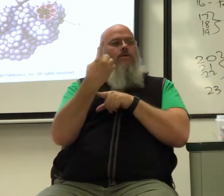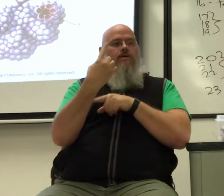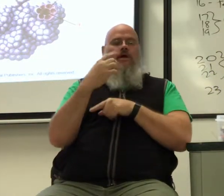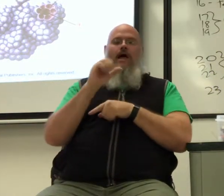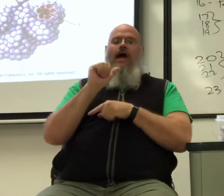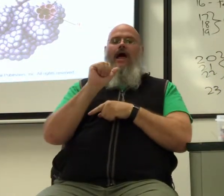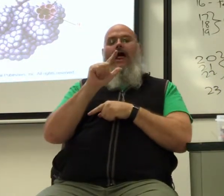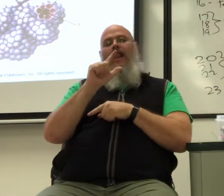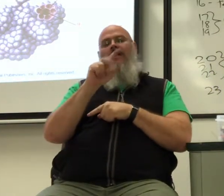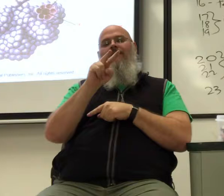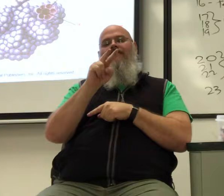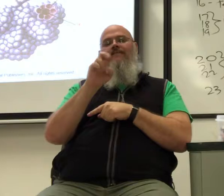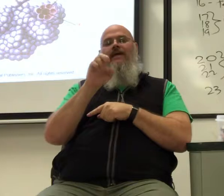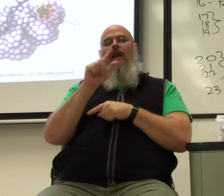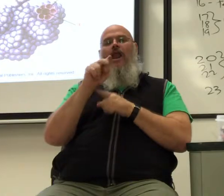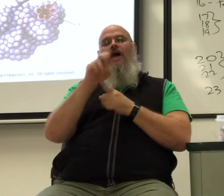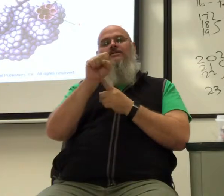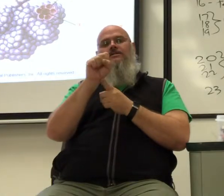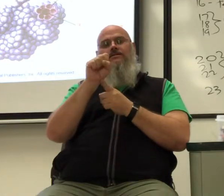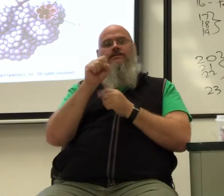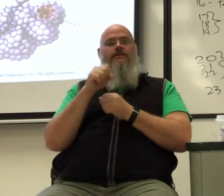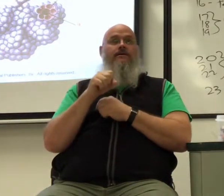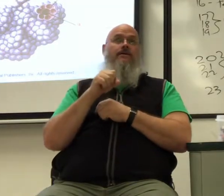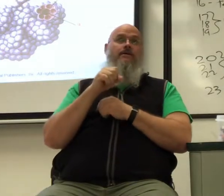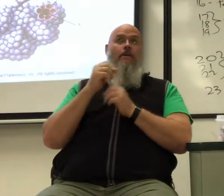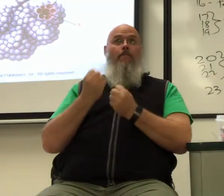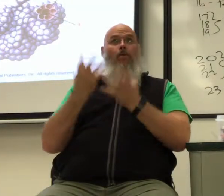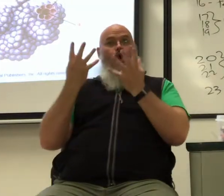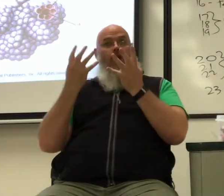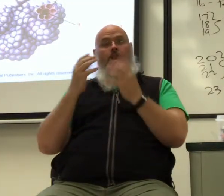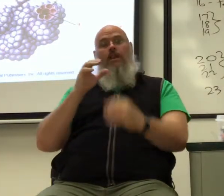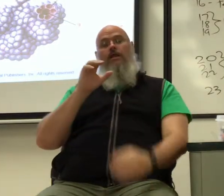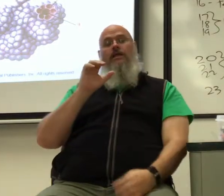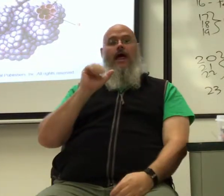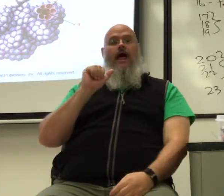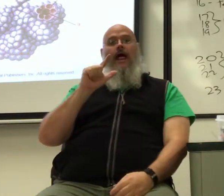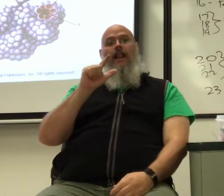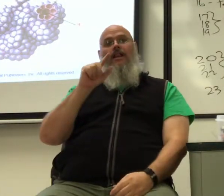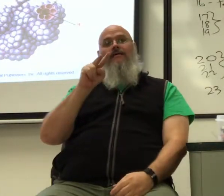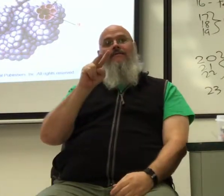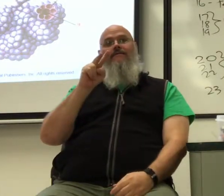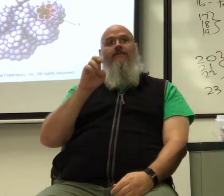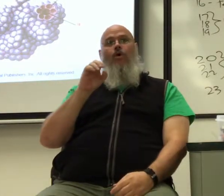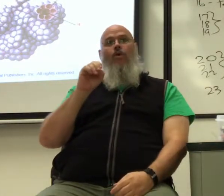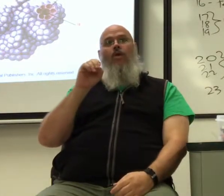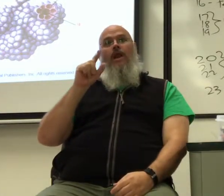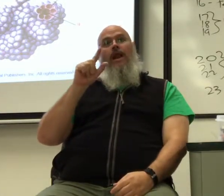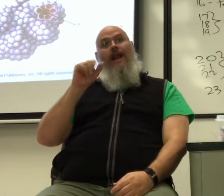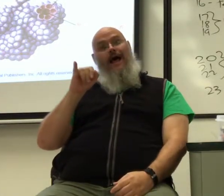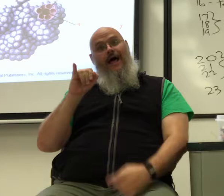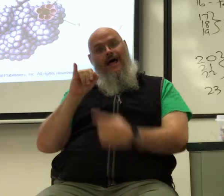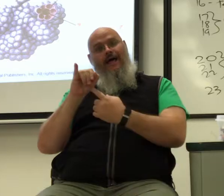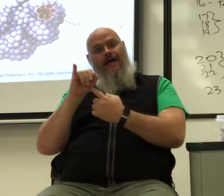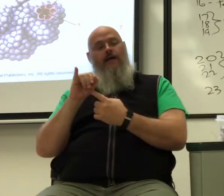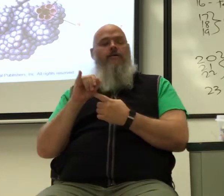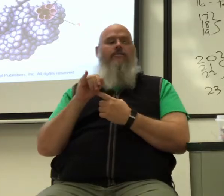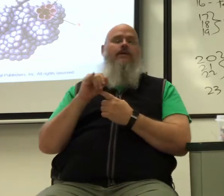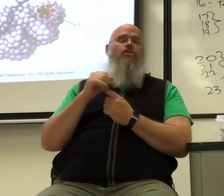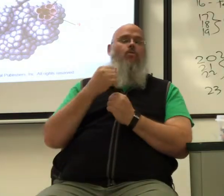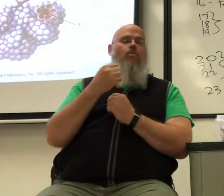alveolus. I guess plural is alveoli. Let's remember, as I mentioned earlier, you got 600,000 of